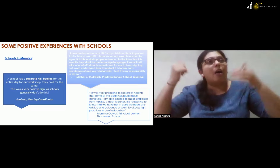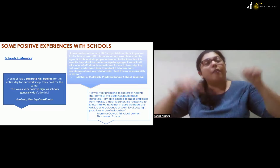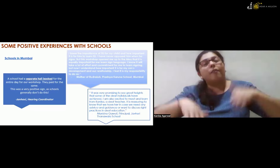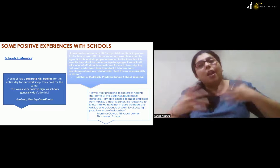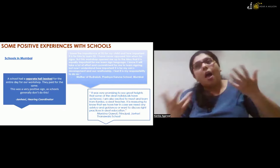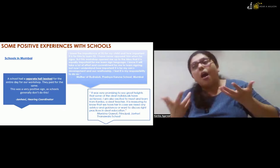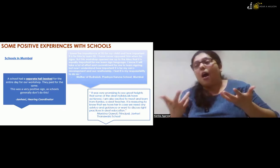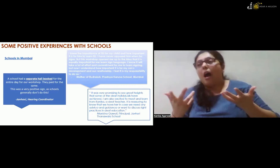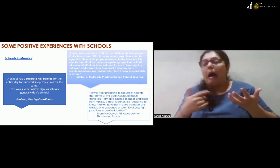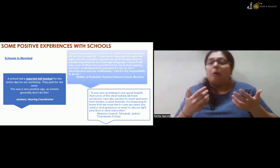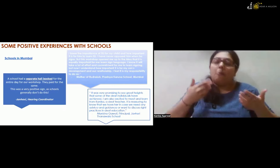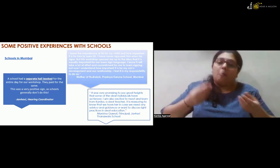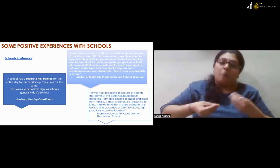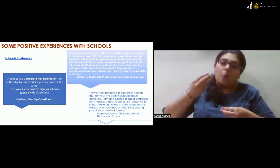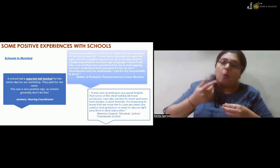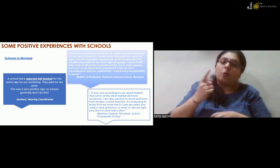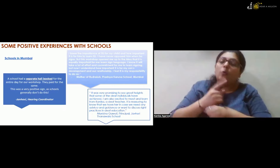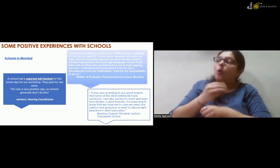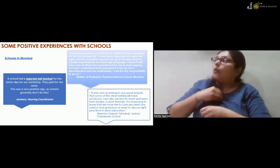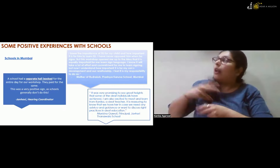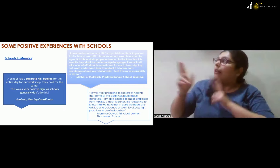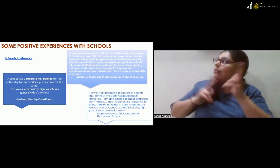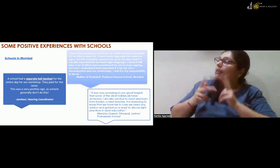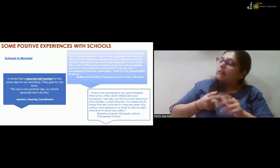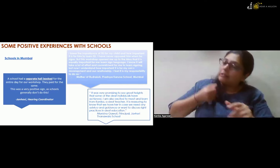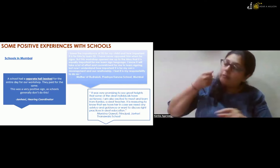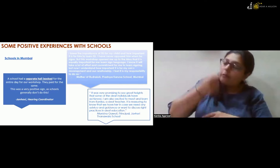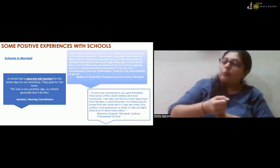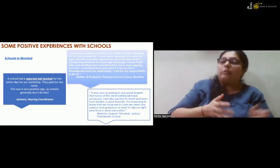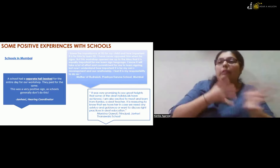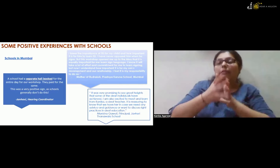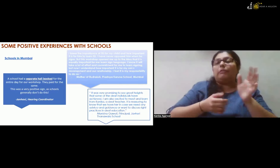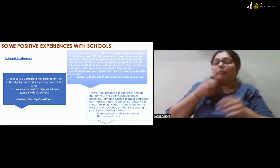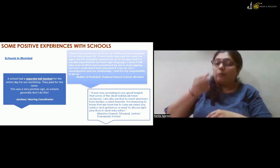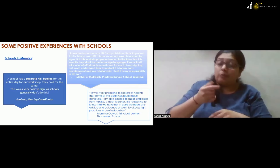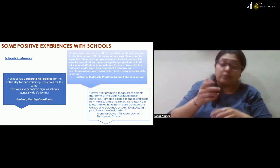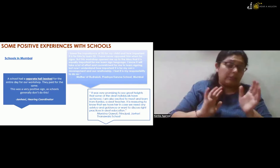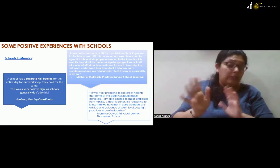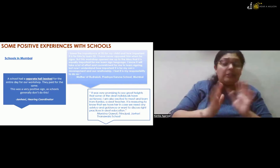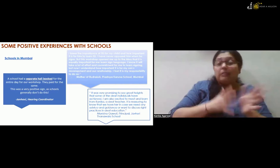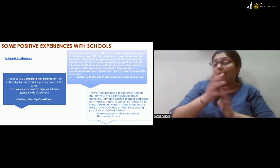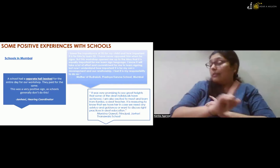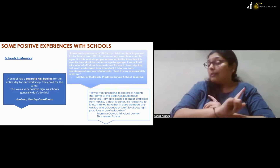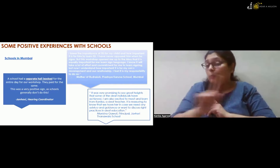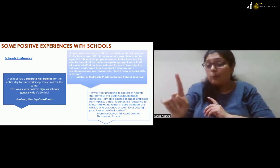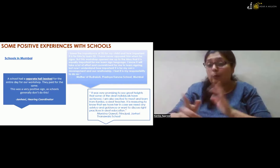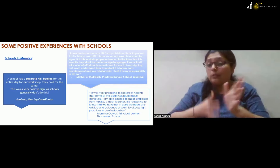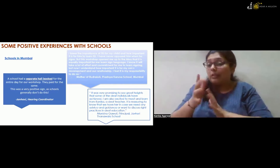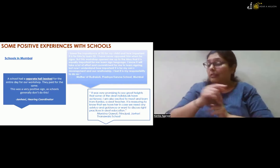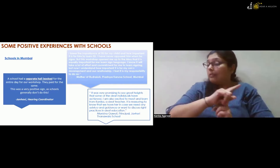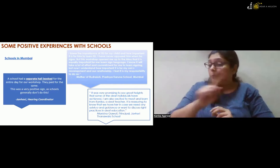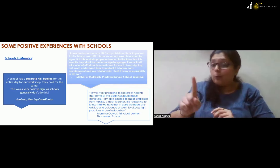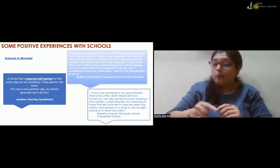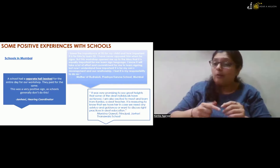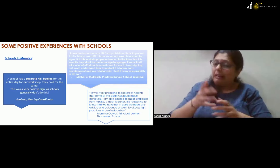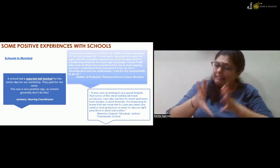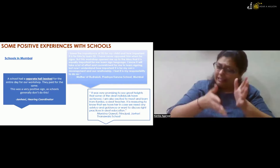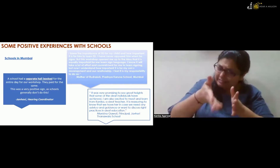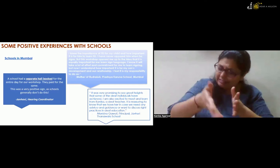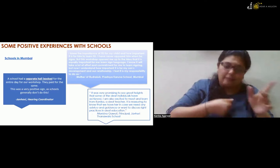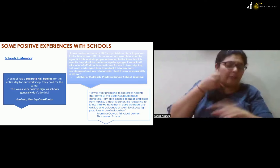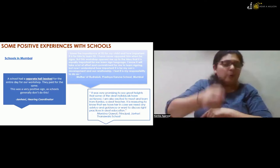we still worried about how our child couldn't speak, the child was deaf, all the doctors telling us not to